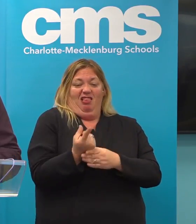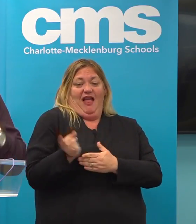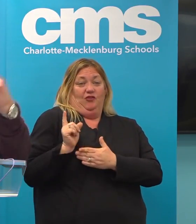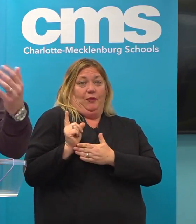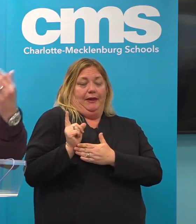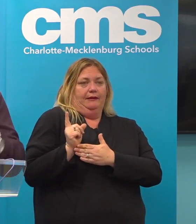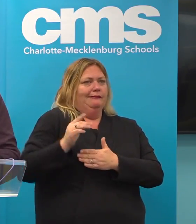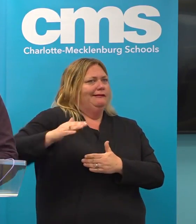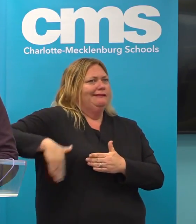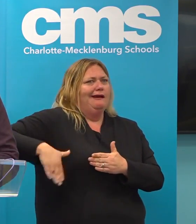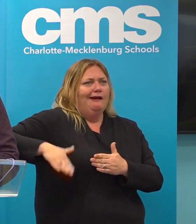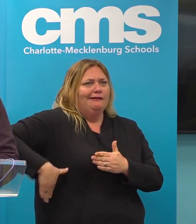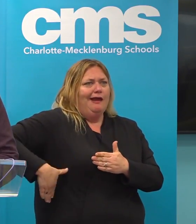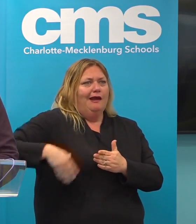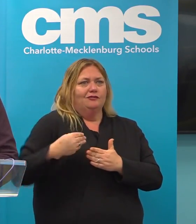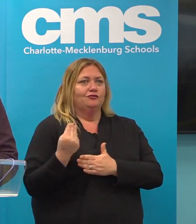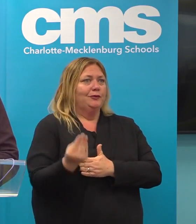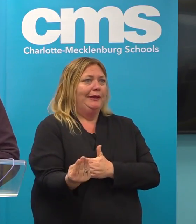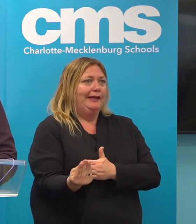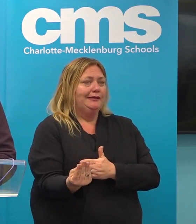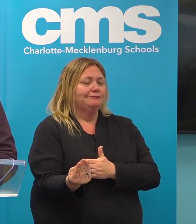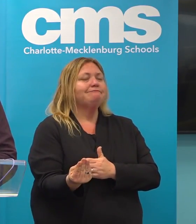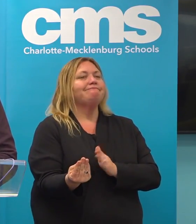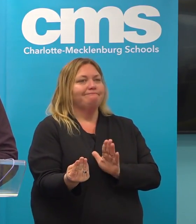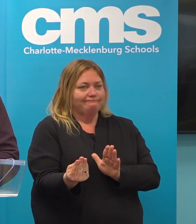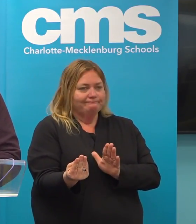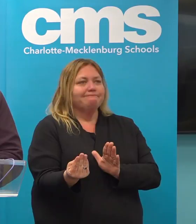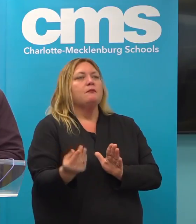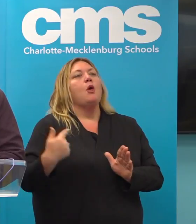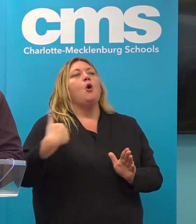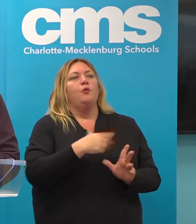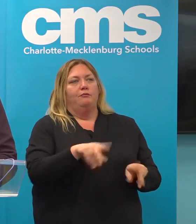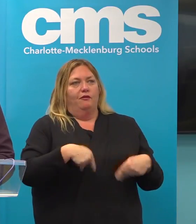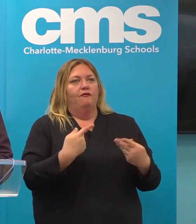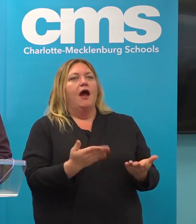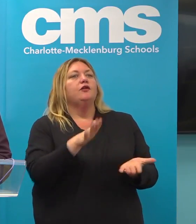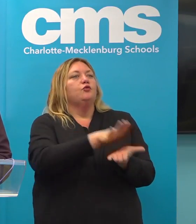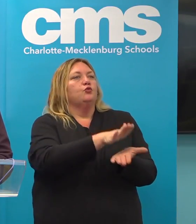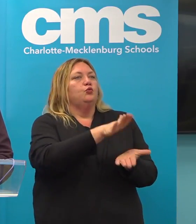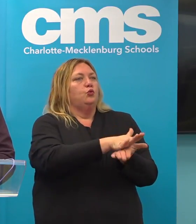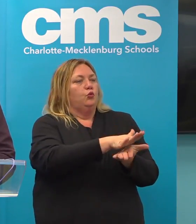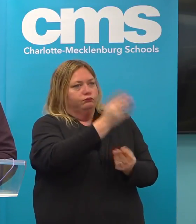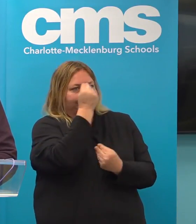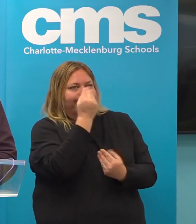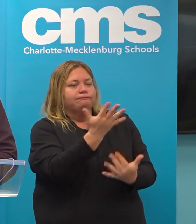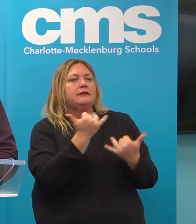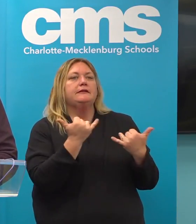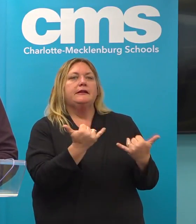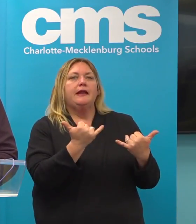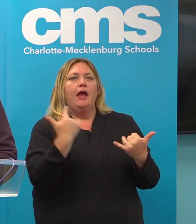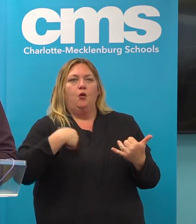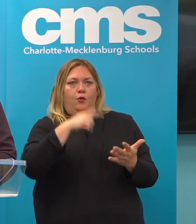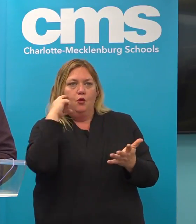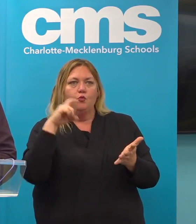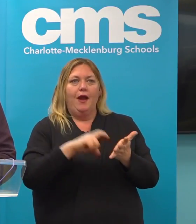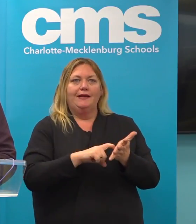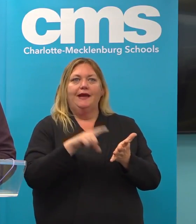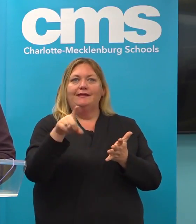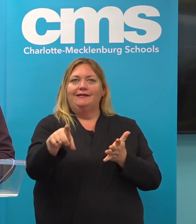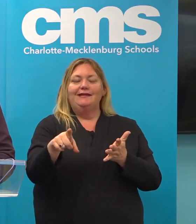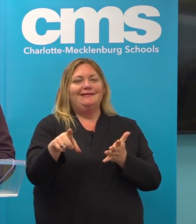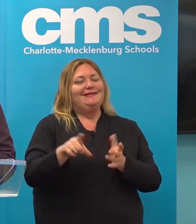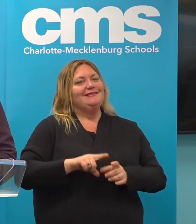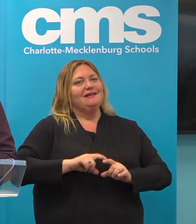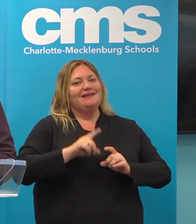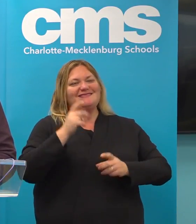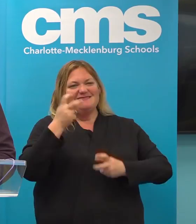that you have yet been able to turn in. We have also provided schools guidance today that we recognize that this is a traumatic